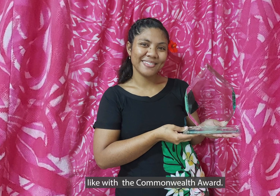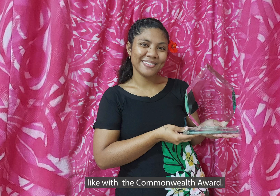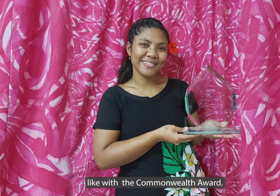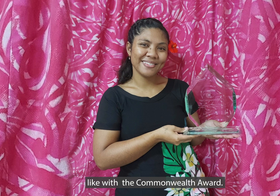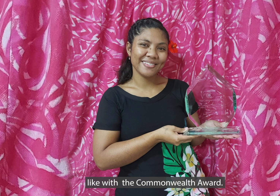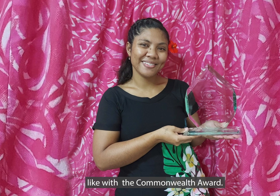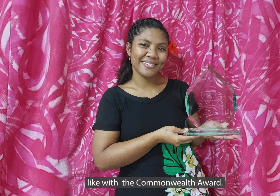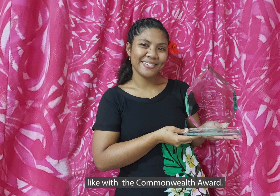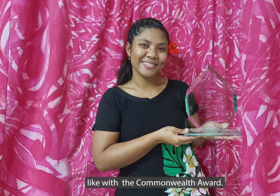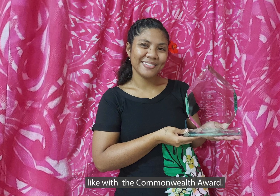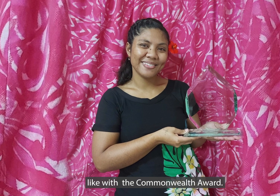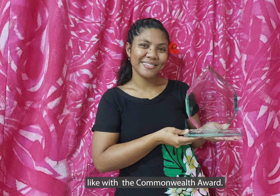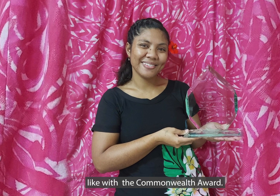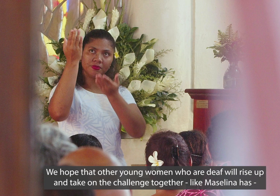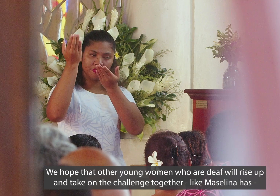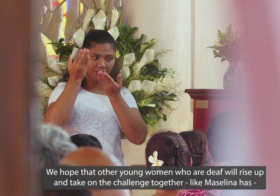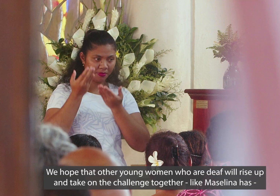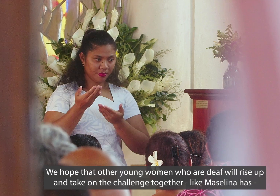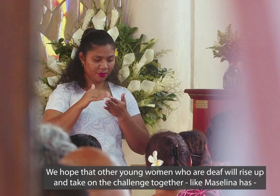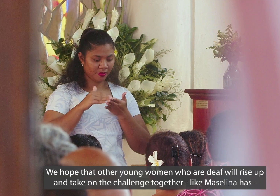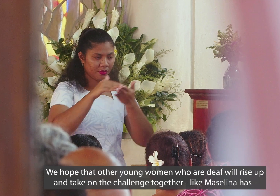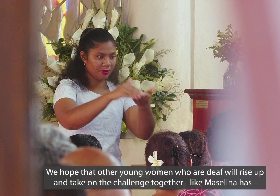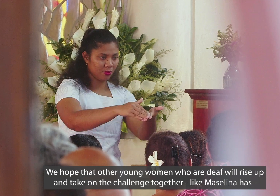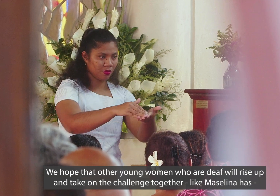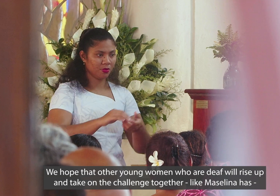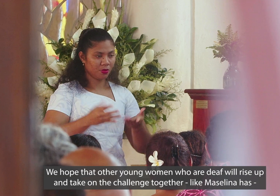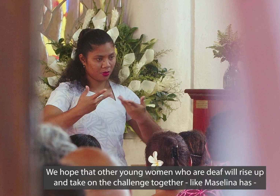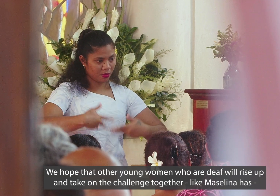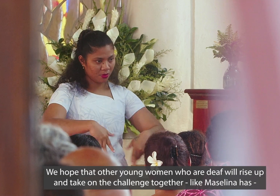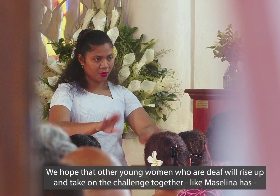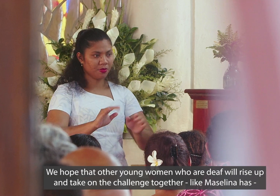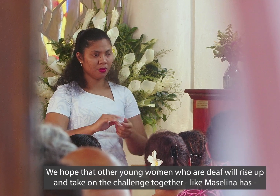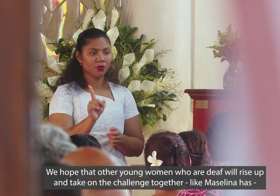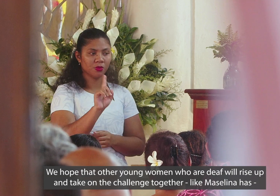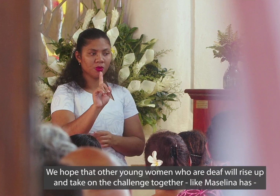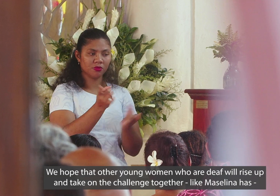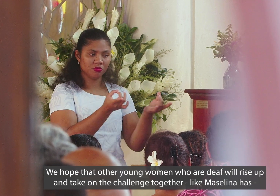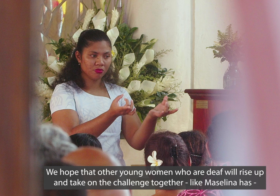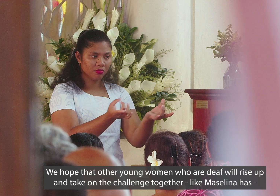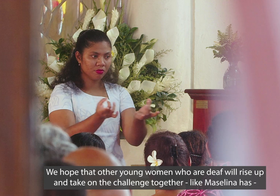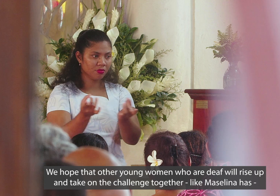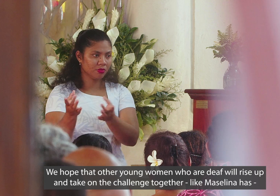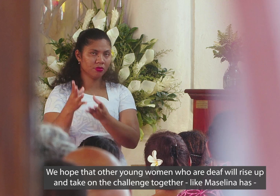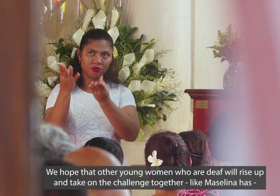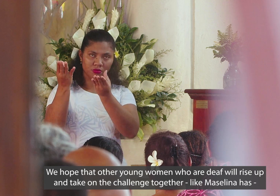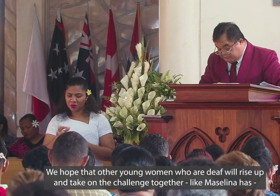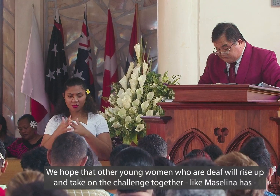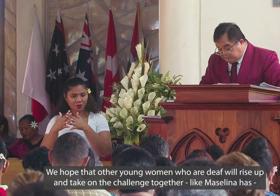the Commonwealth Award. We hope that other young women who are deaf will rise up and take